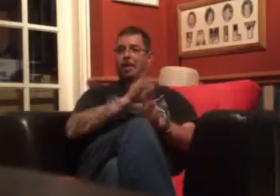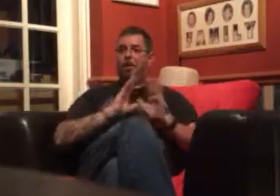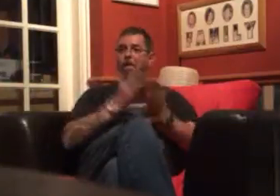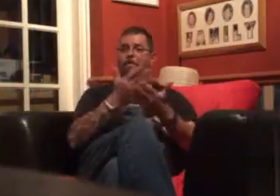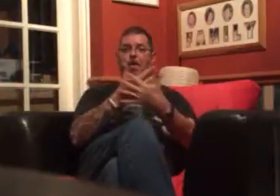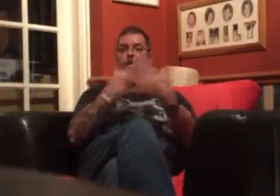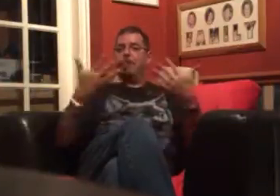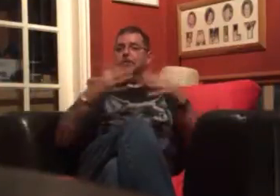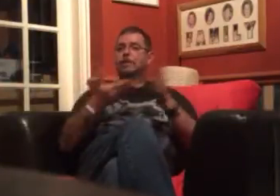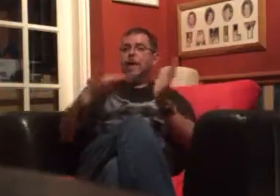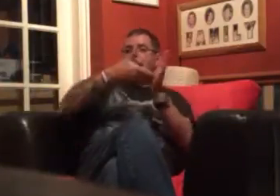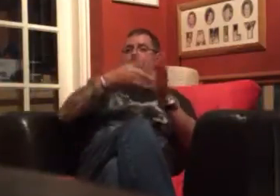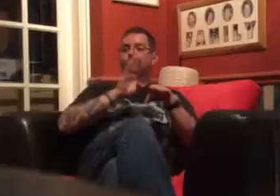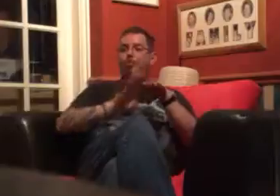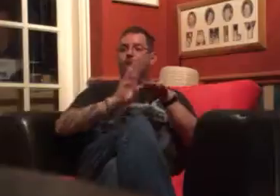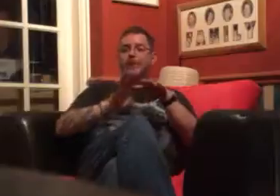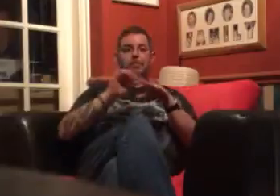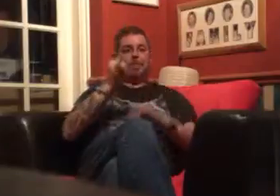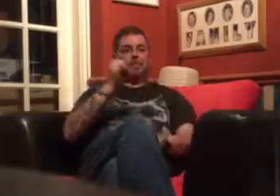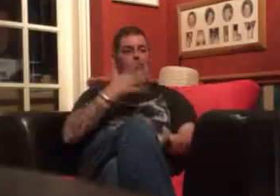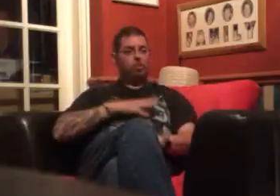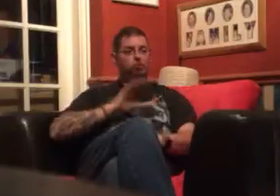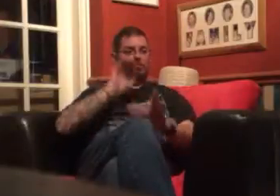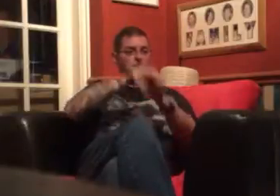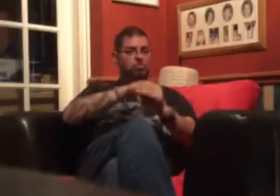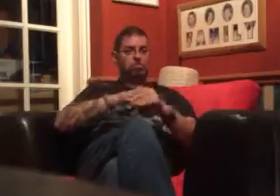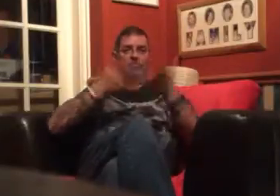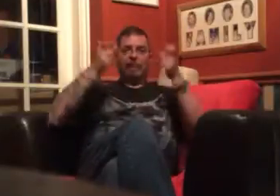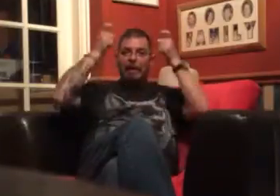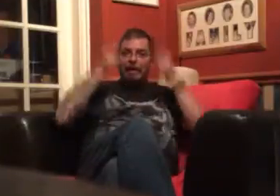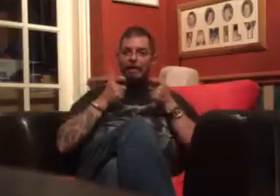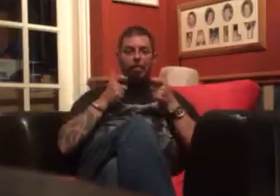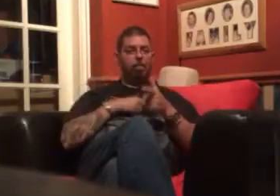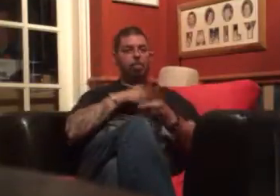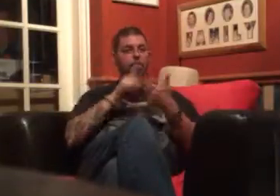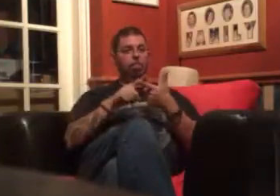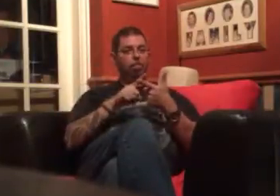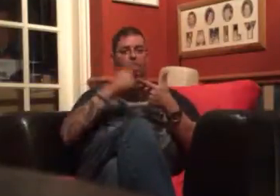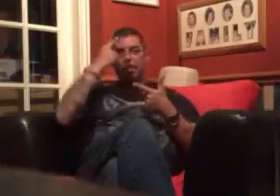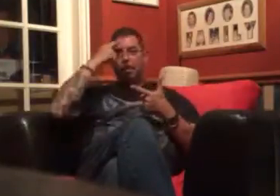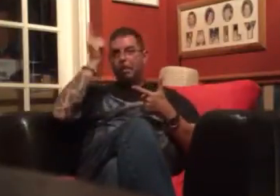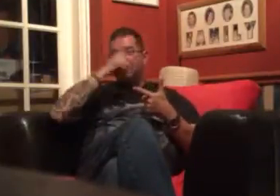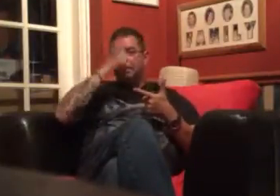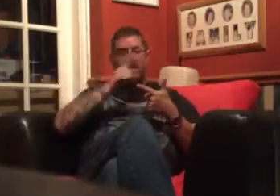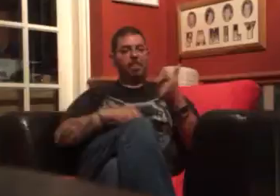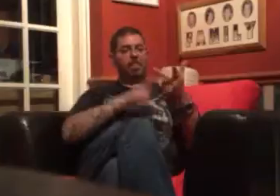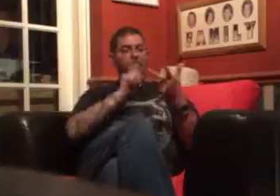join ASLE as well. ASLE offer an array of things, training, maybe you want to get into the legal sector, the mental